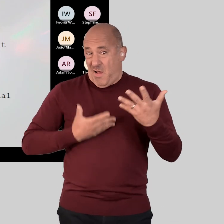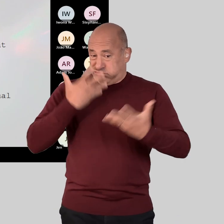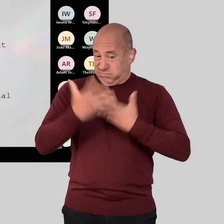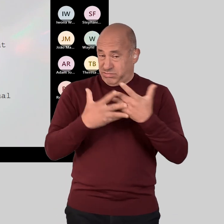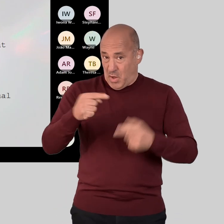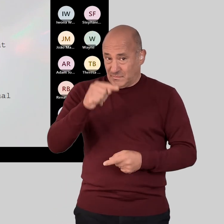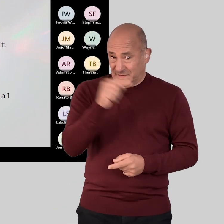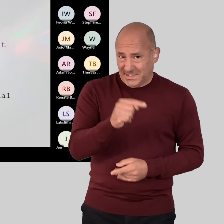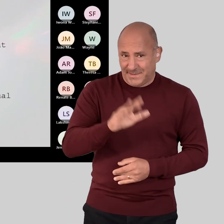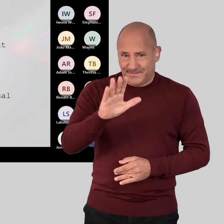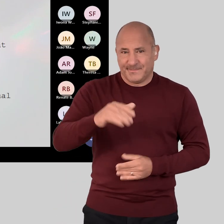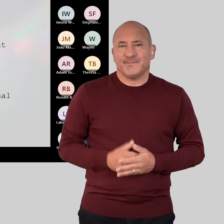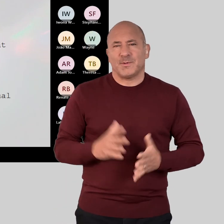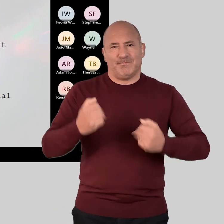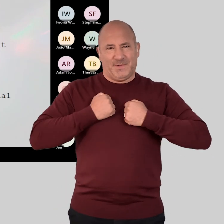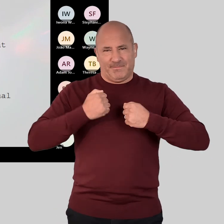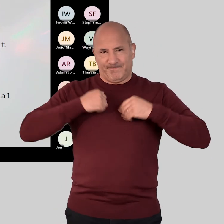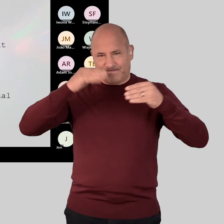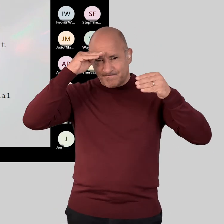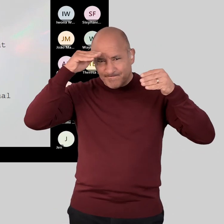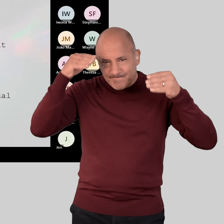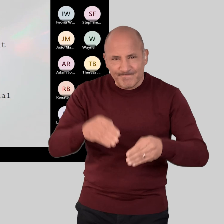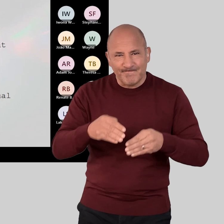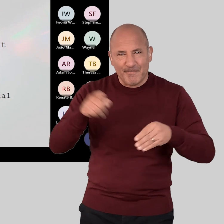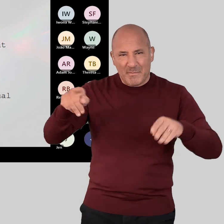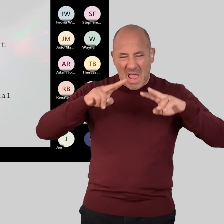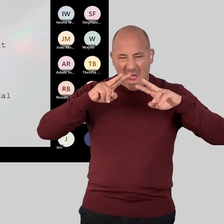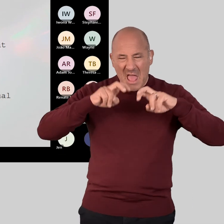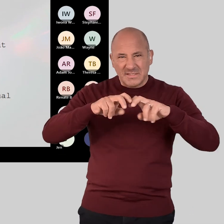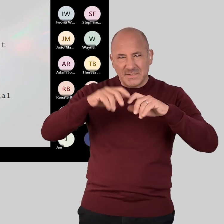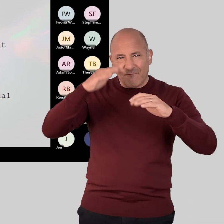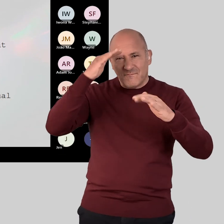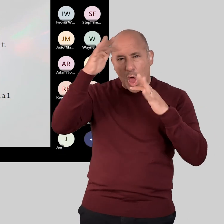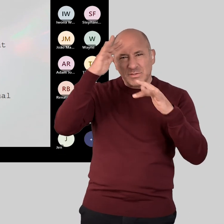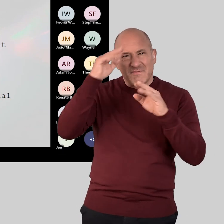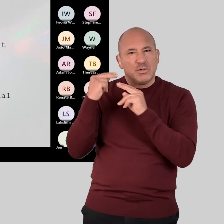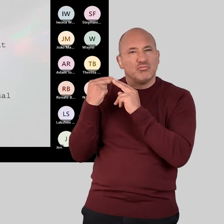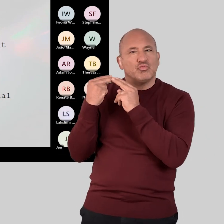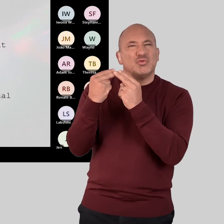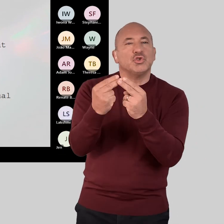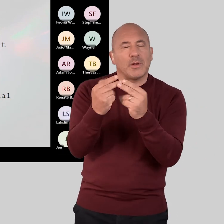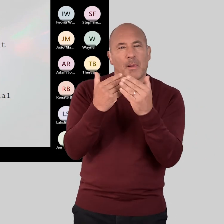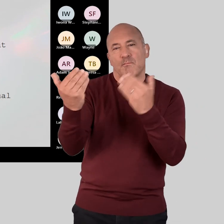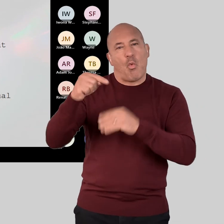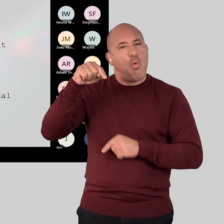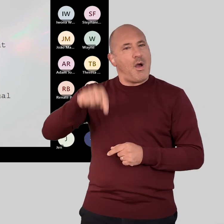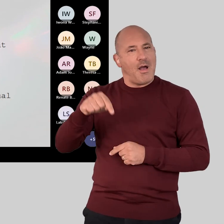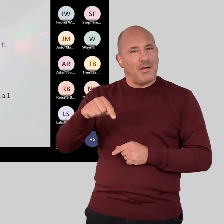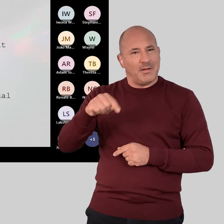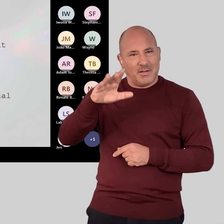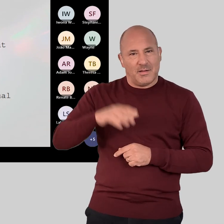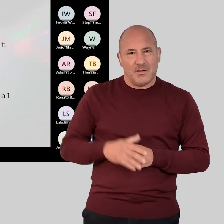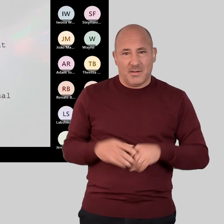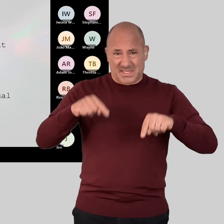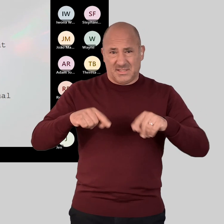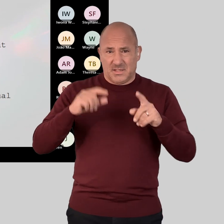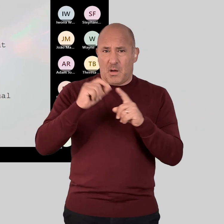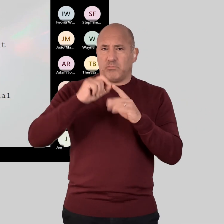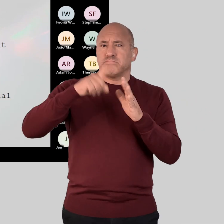like computer science, and there's lots to be said about that. So my work kind of does build really on the kind of